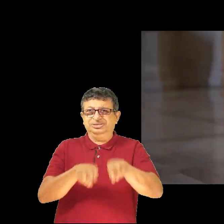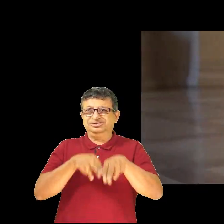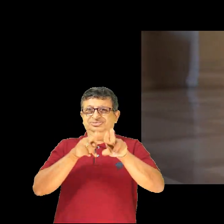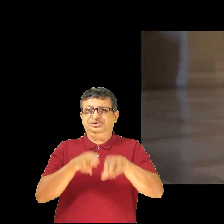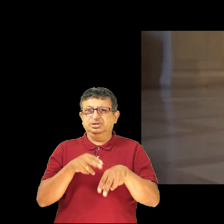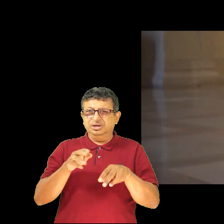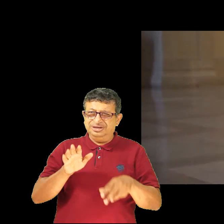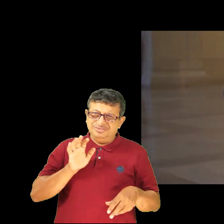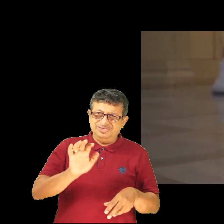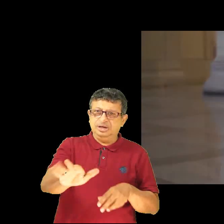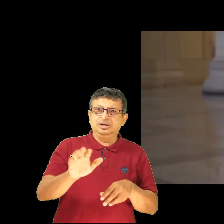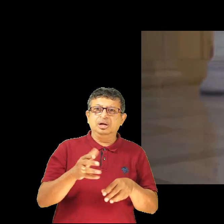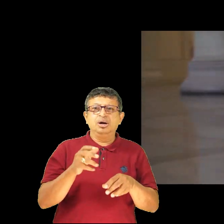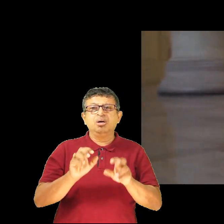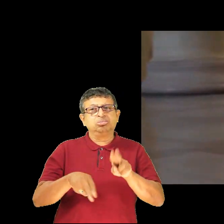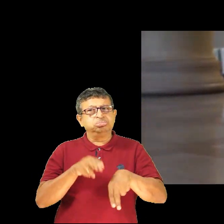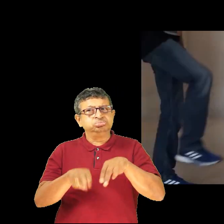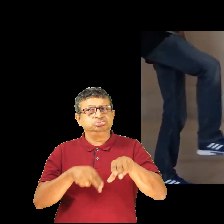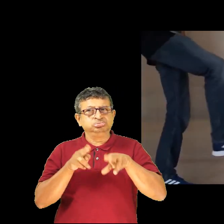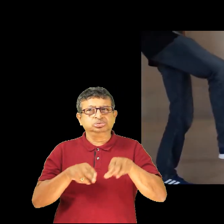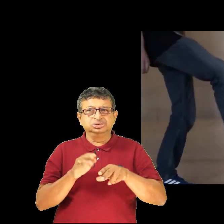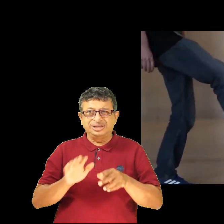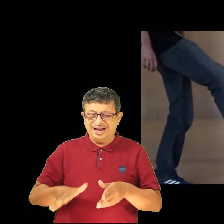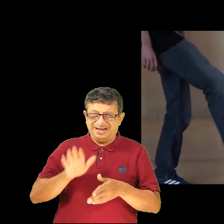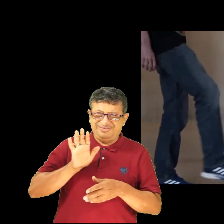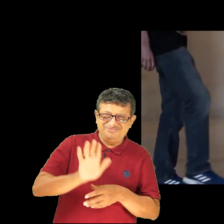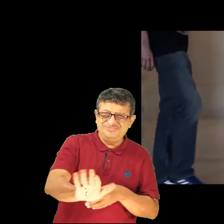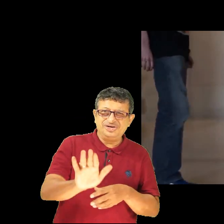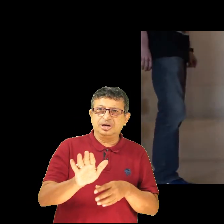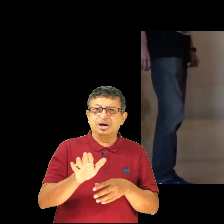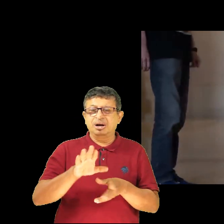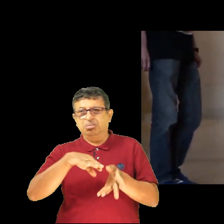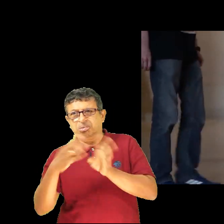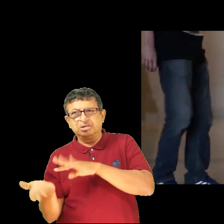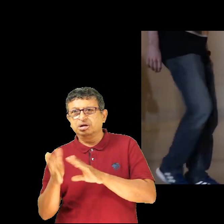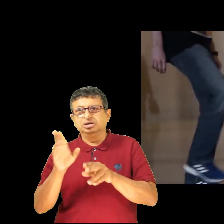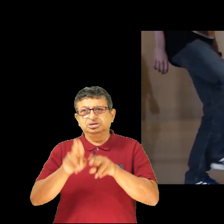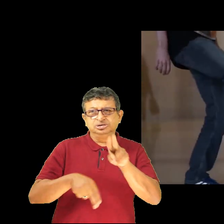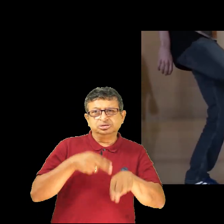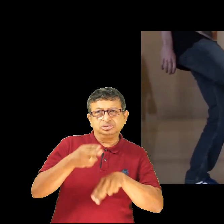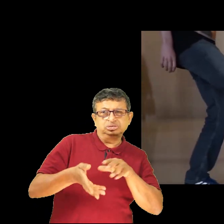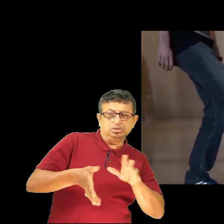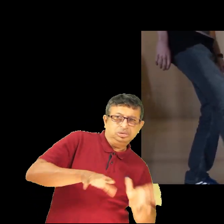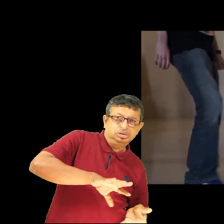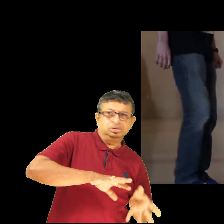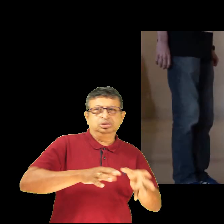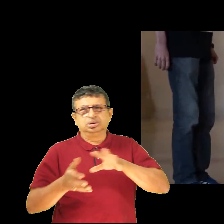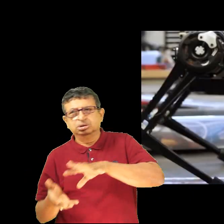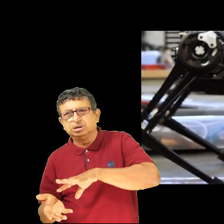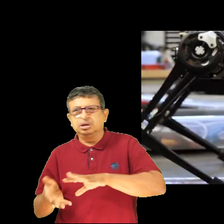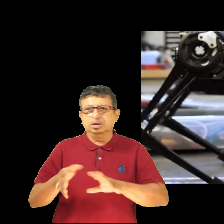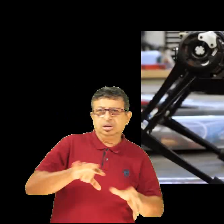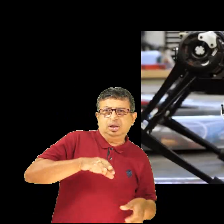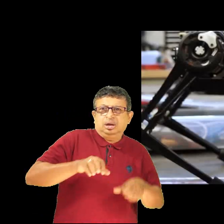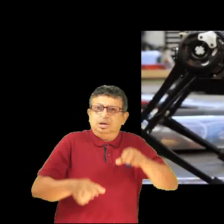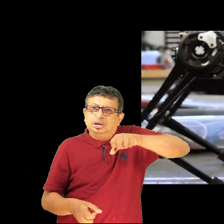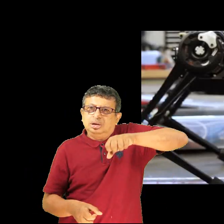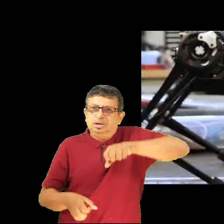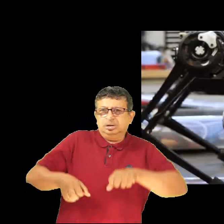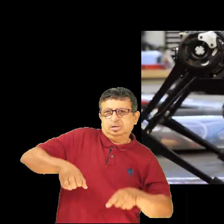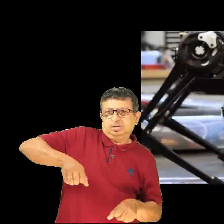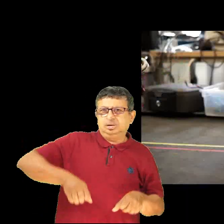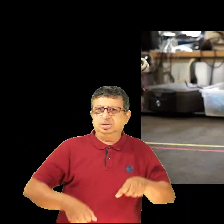about 45 kilometers per hour. Although it might not be as fast as a real cheetah, it is faster than Usain Bolt, the fastest man on